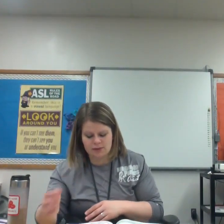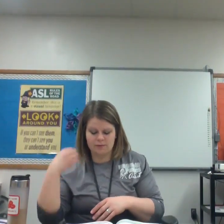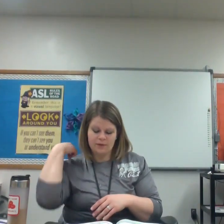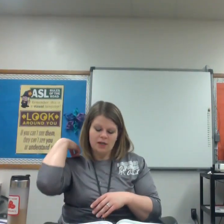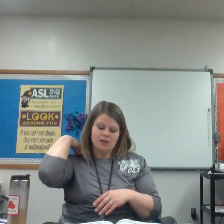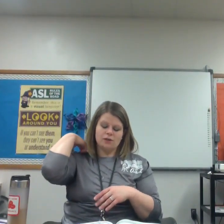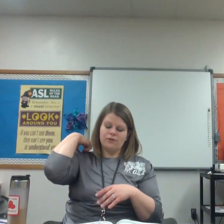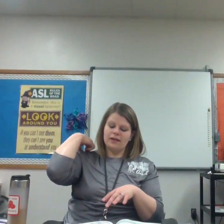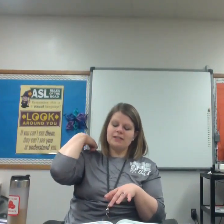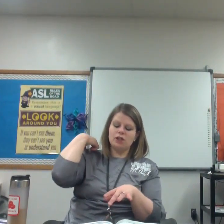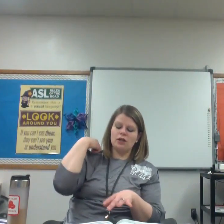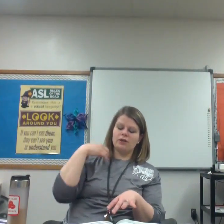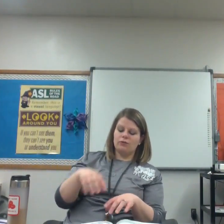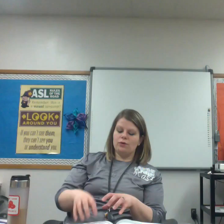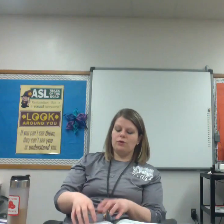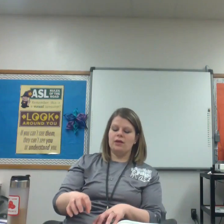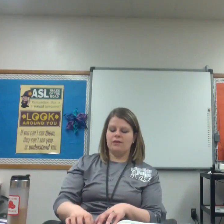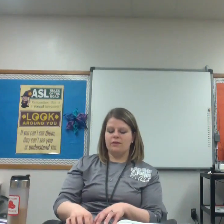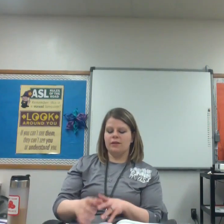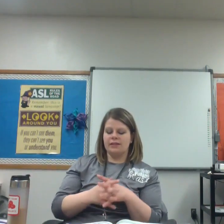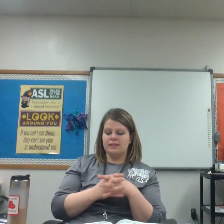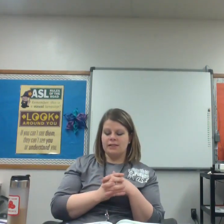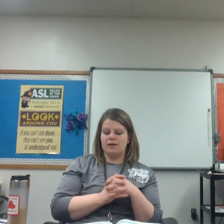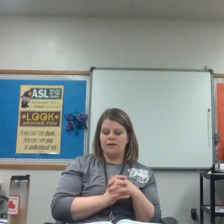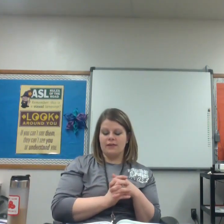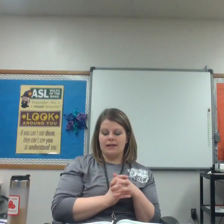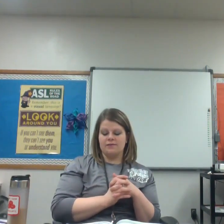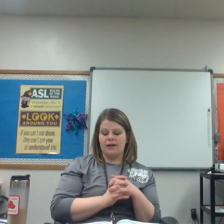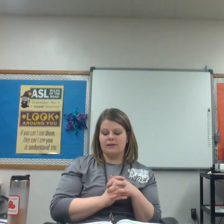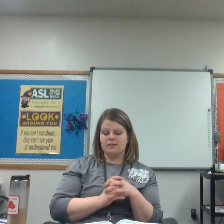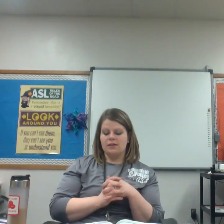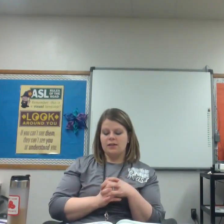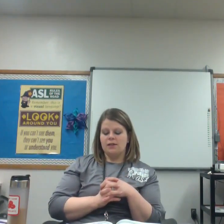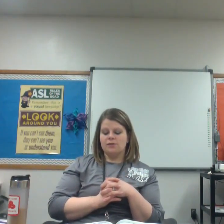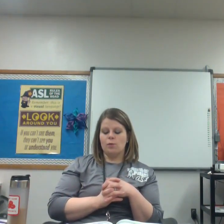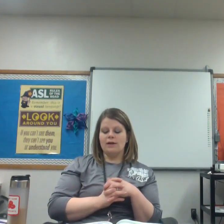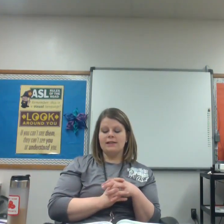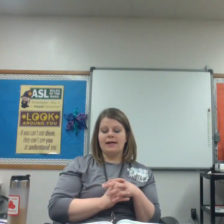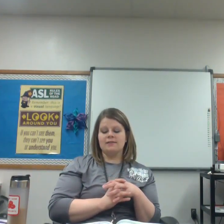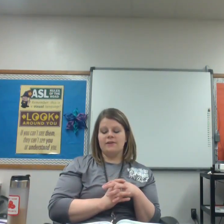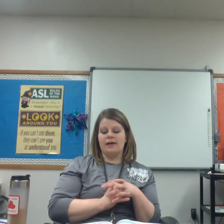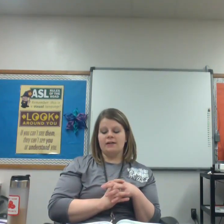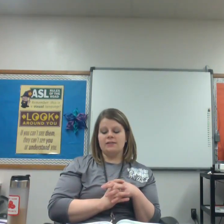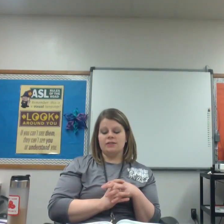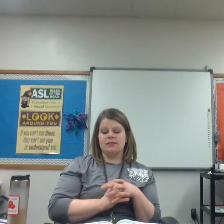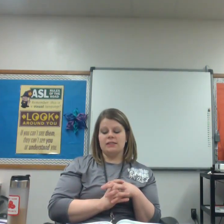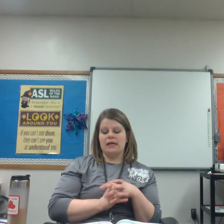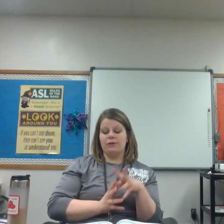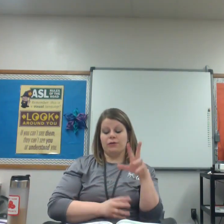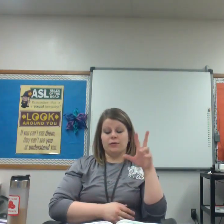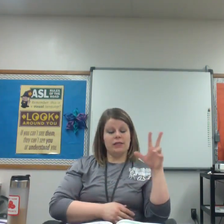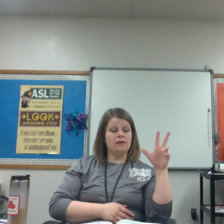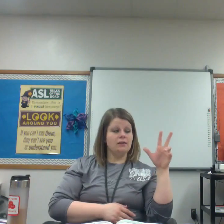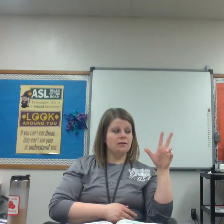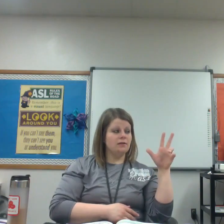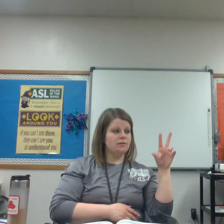too. So let's look through the list here of classifiers. So one classifier is your CL3, which